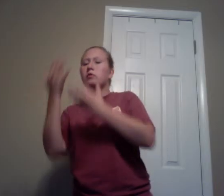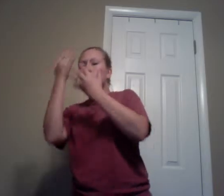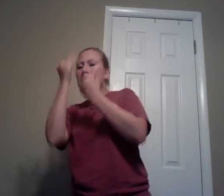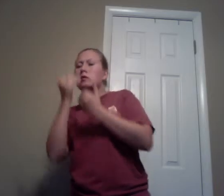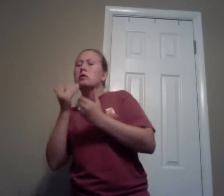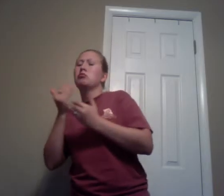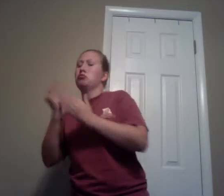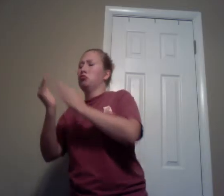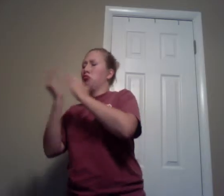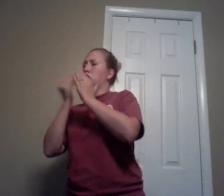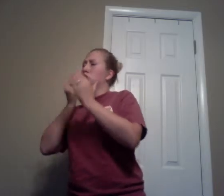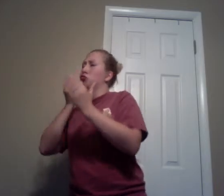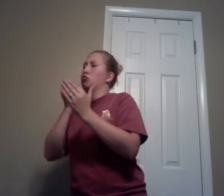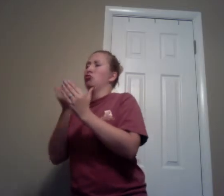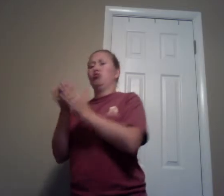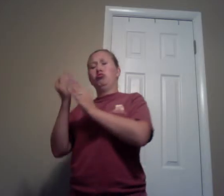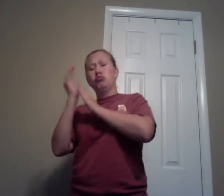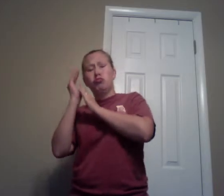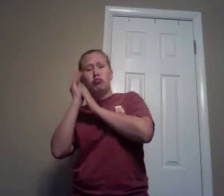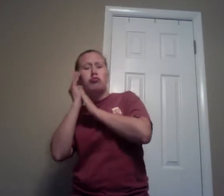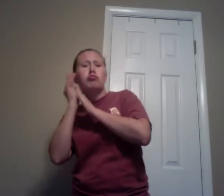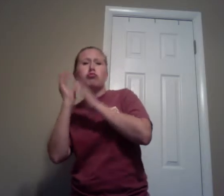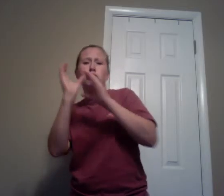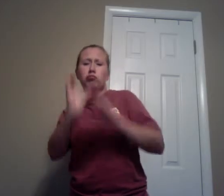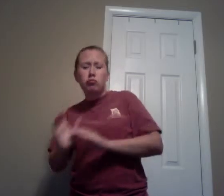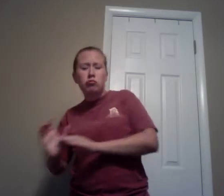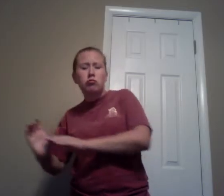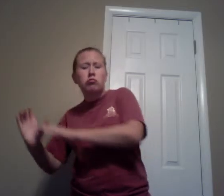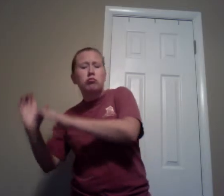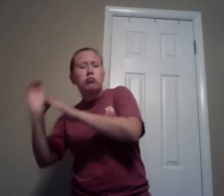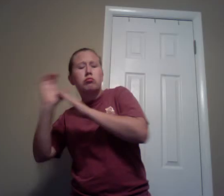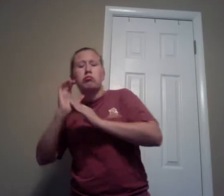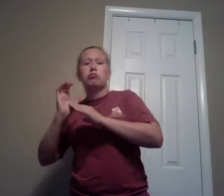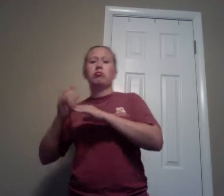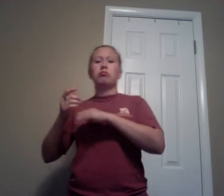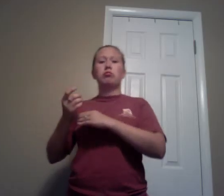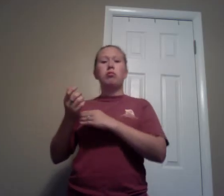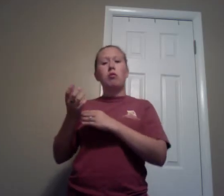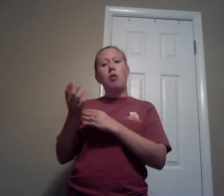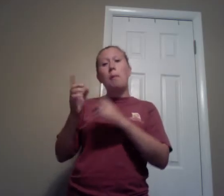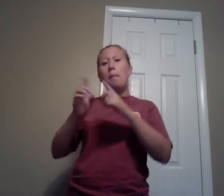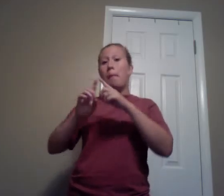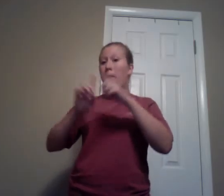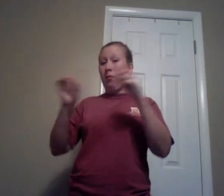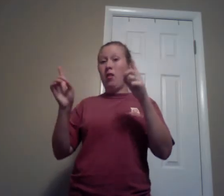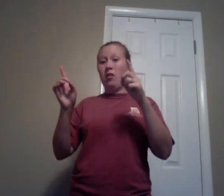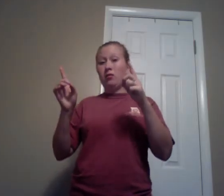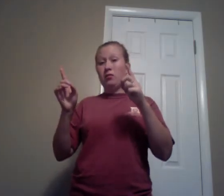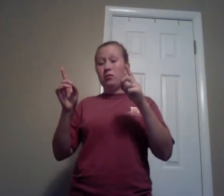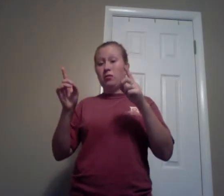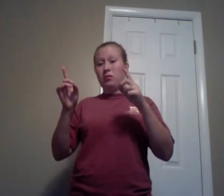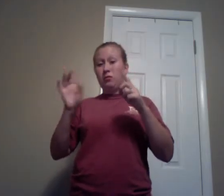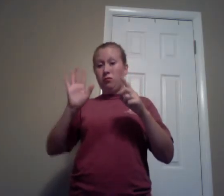There is liquid that reaccumulates overnight, and therefore taking a few glasses in the morning